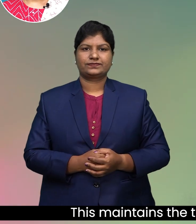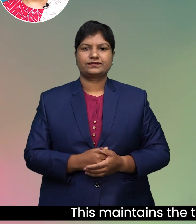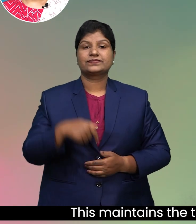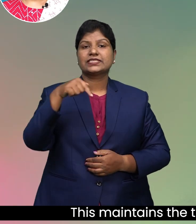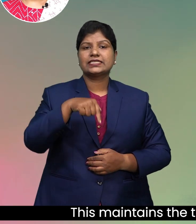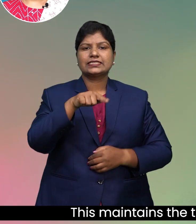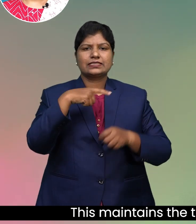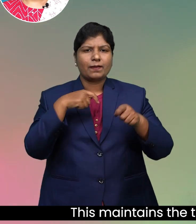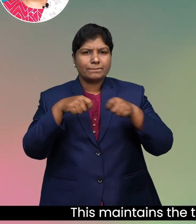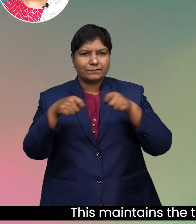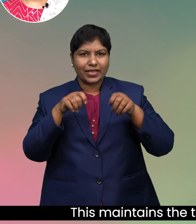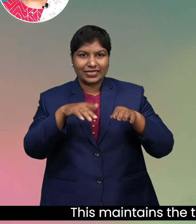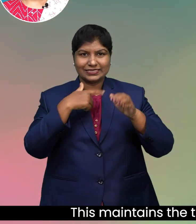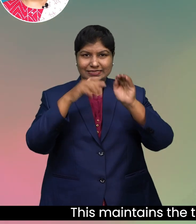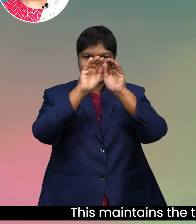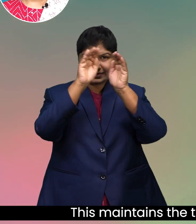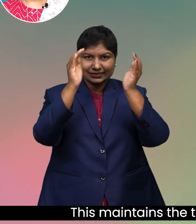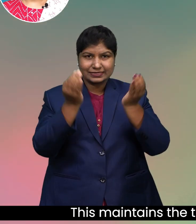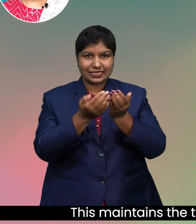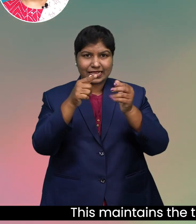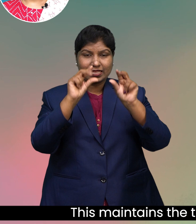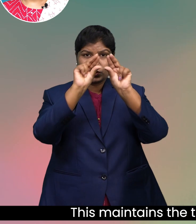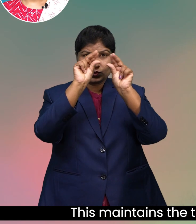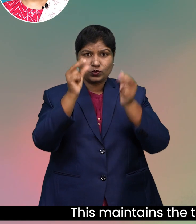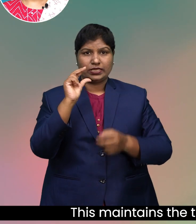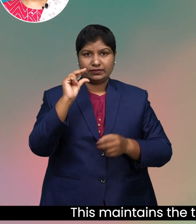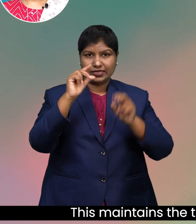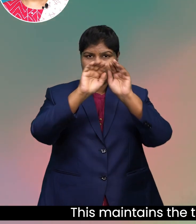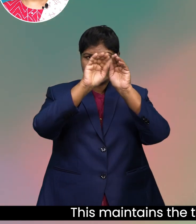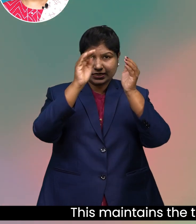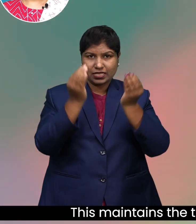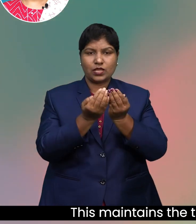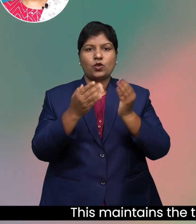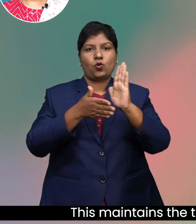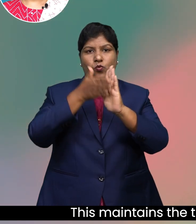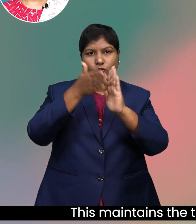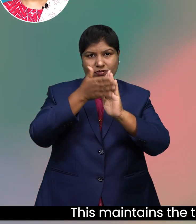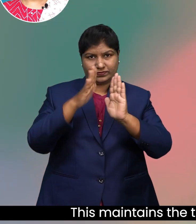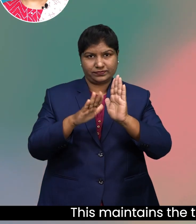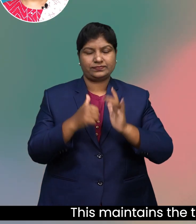This maintains the thickened state of the uterine wall